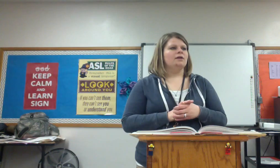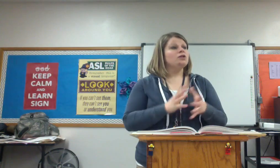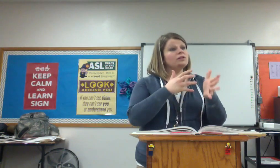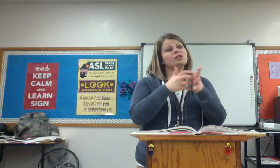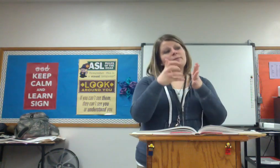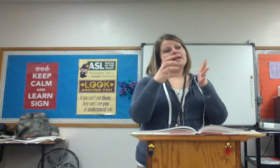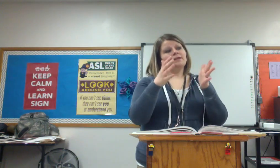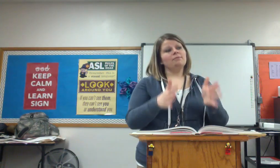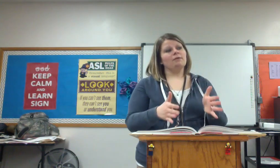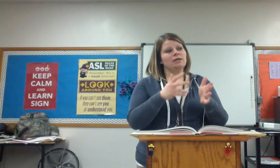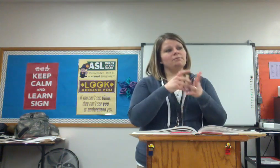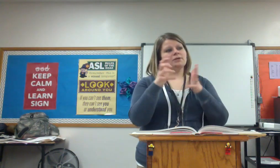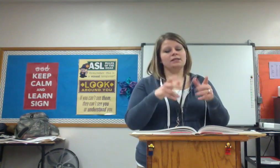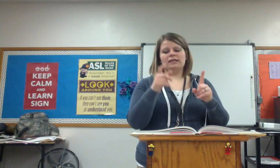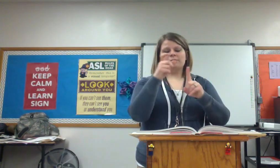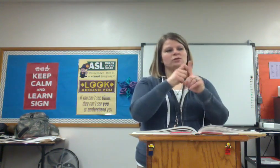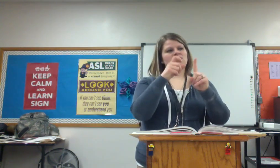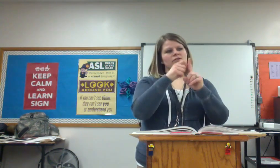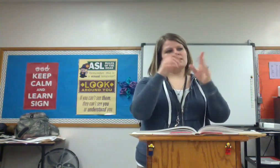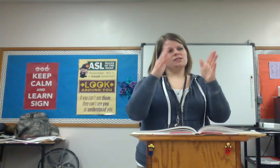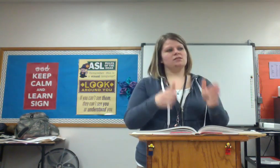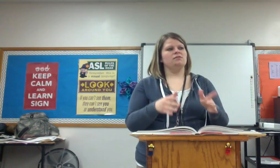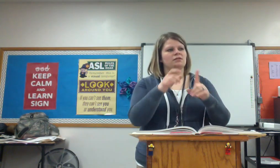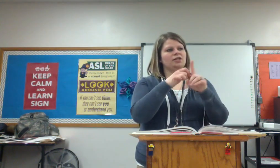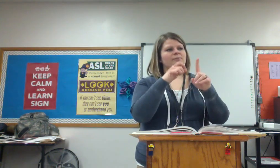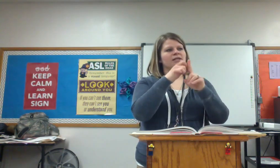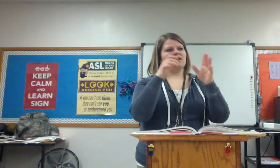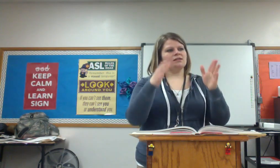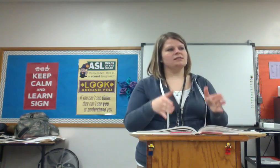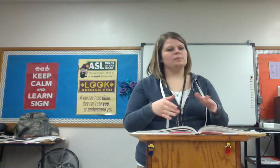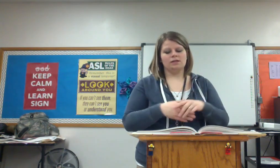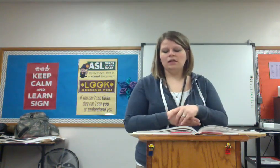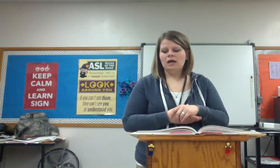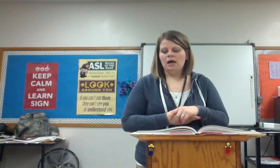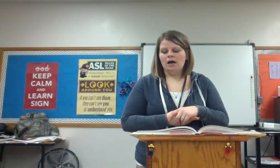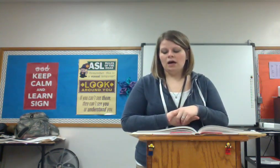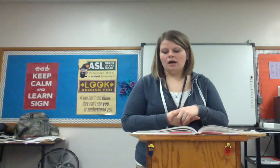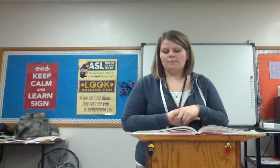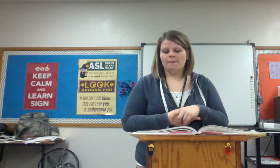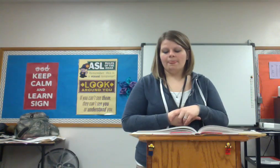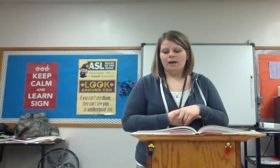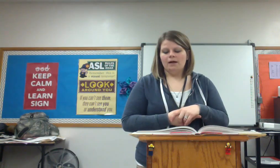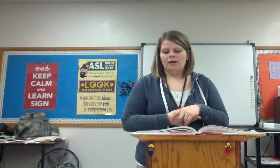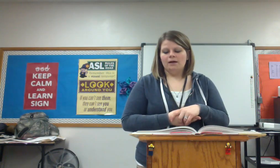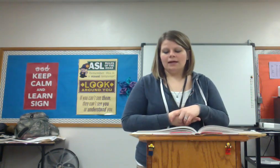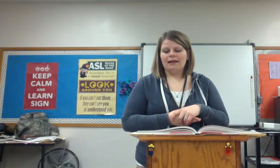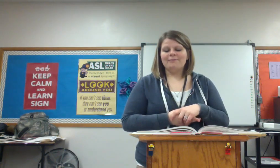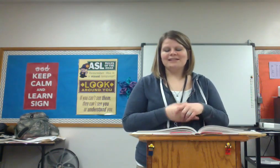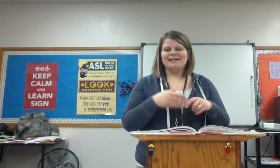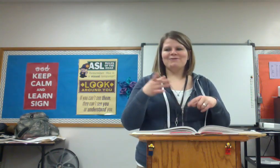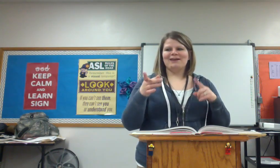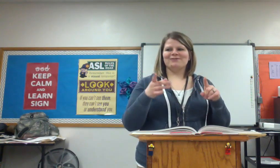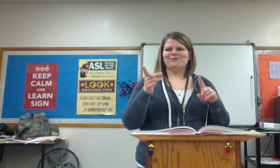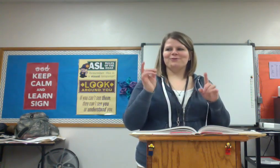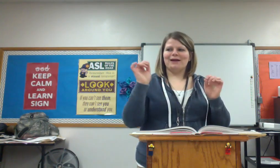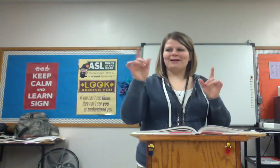You could be like a mean person. Yep, you could do this, like you're picking on someone. Okay, I'm just going to give you guys a few random